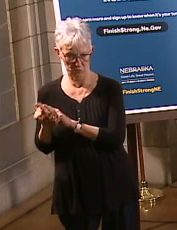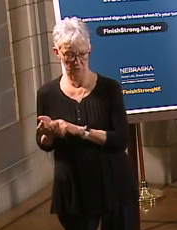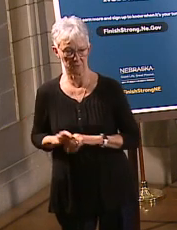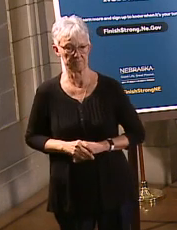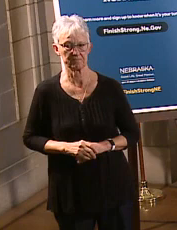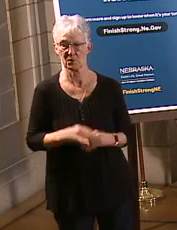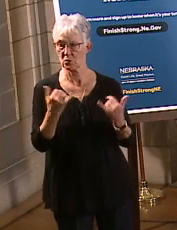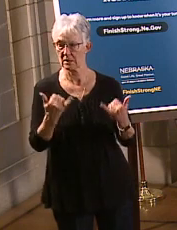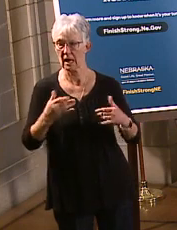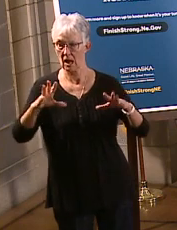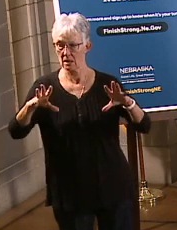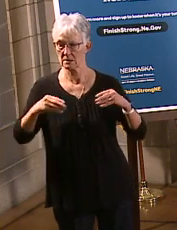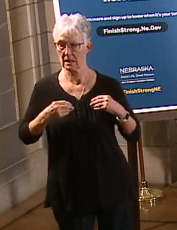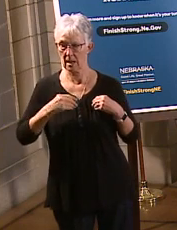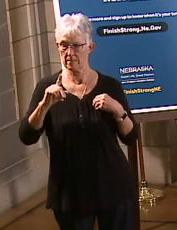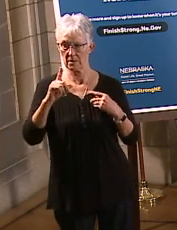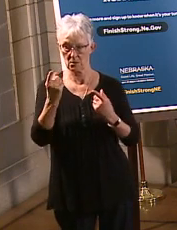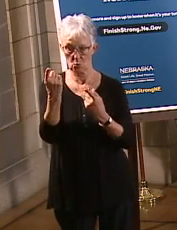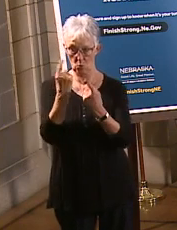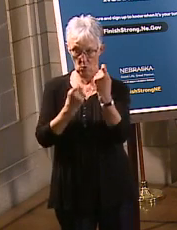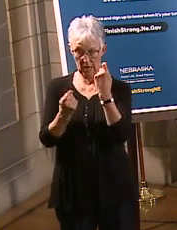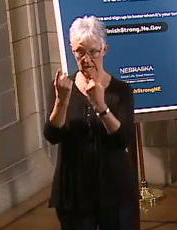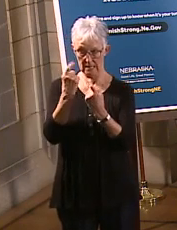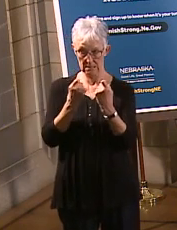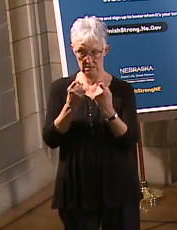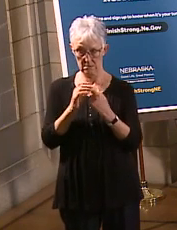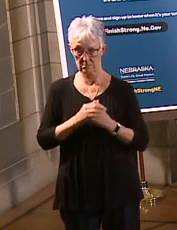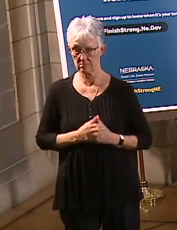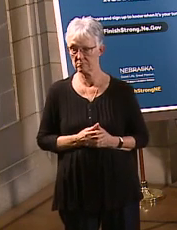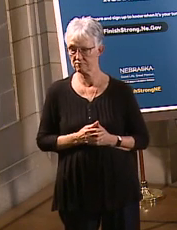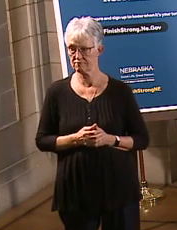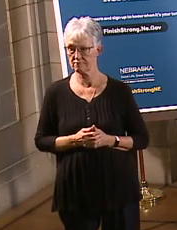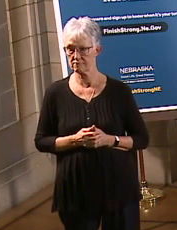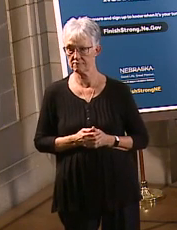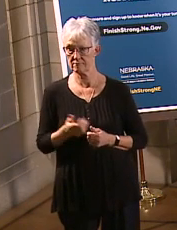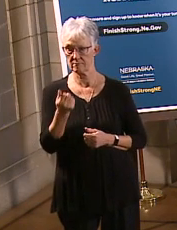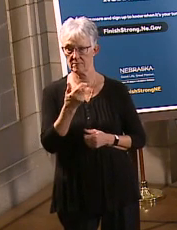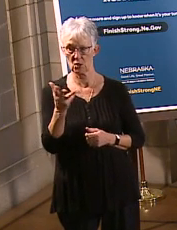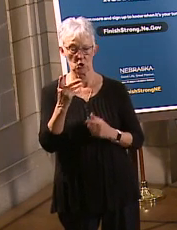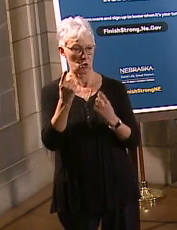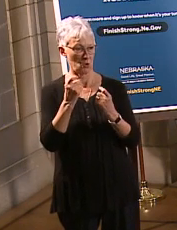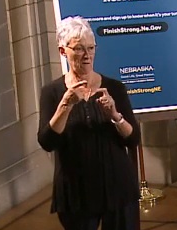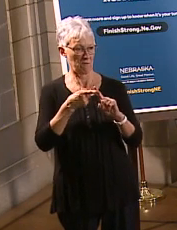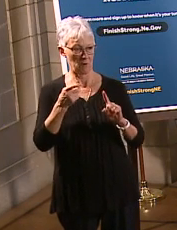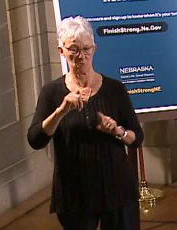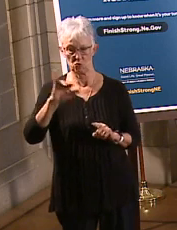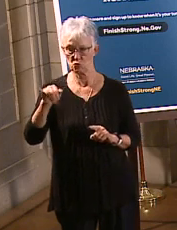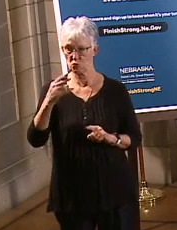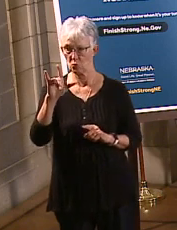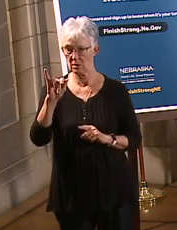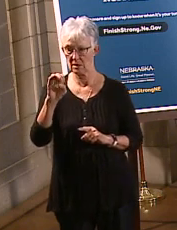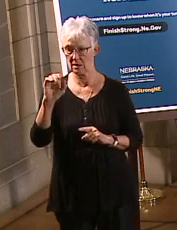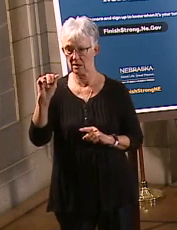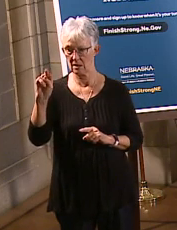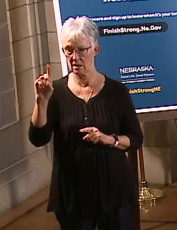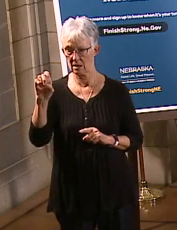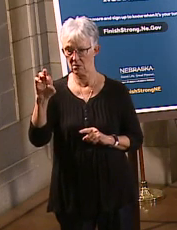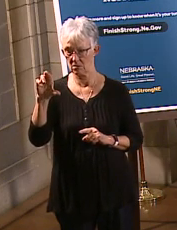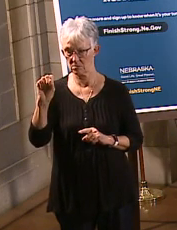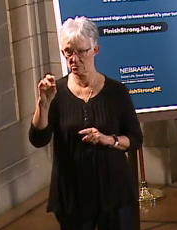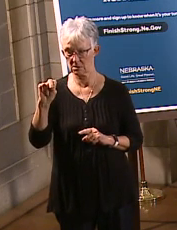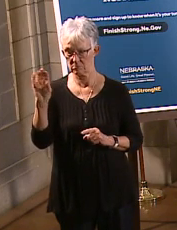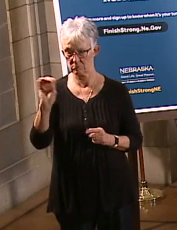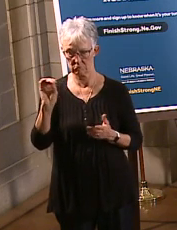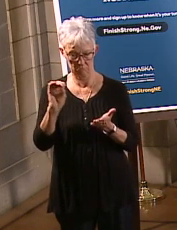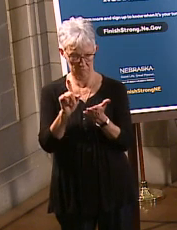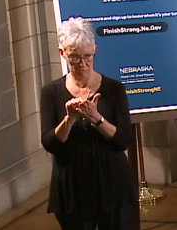and answers. So I only, let's see, I got a couple questions here from Julie Anderson, the Omaha World Herald. Can Governor Ricketts provide